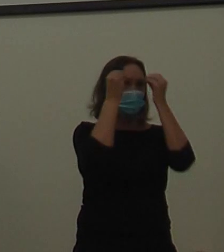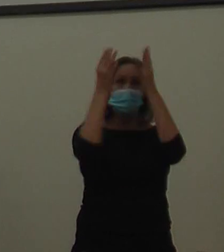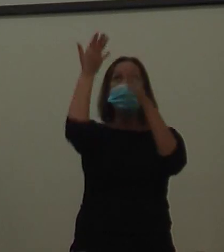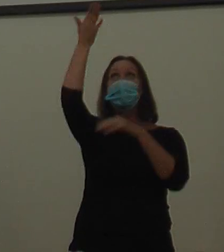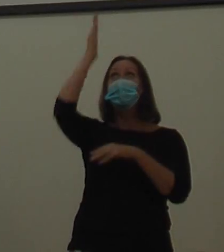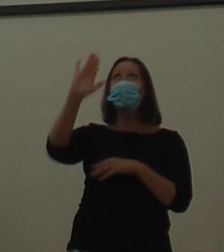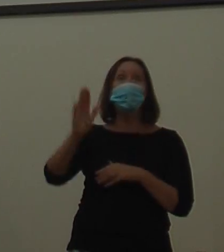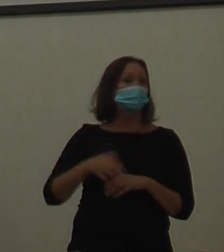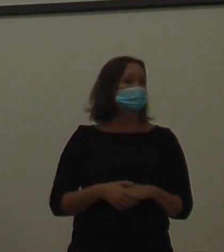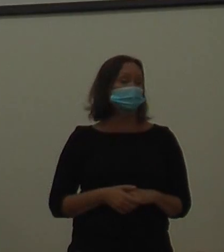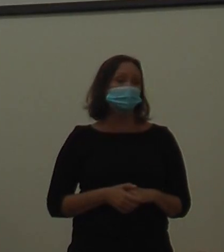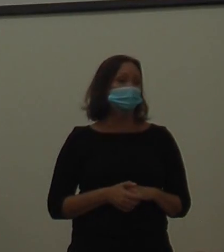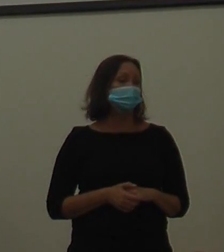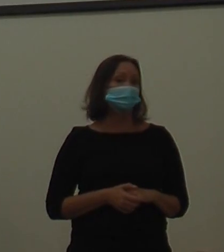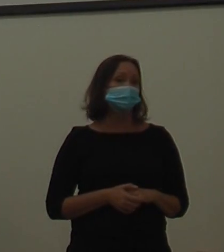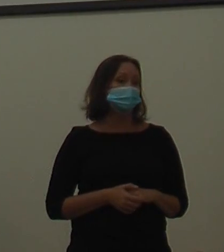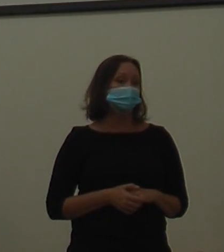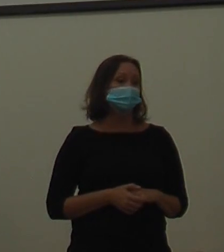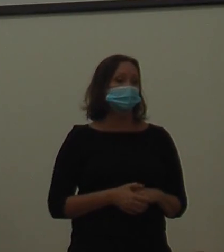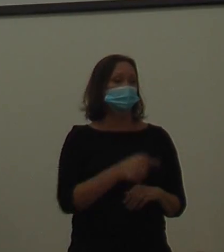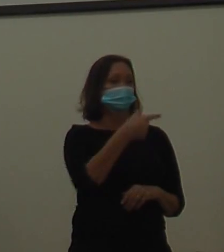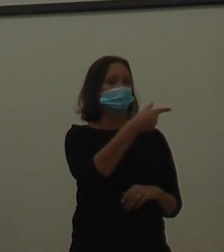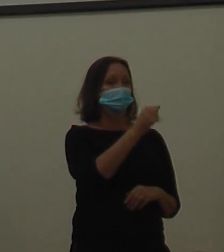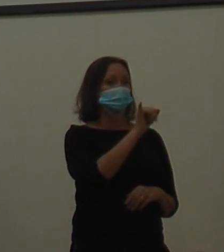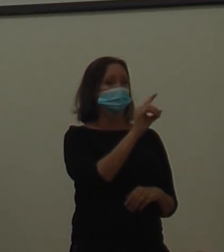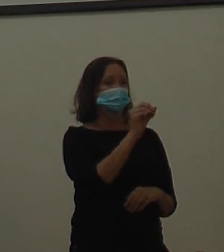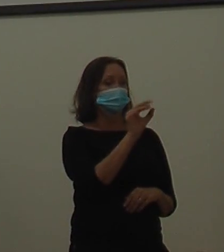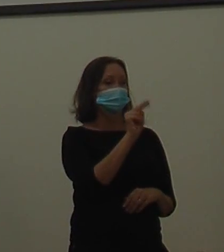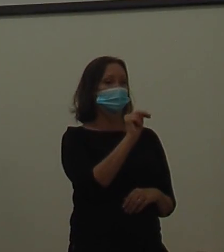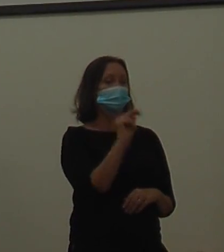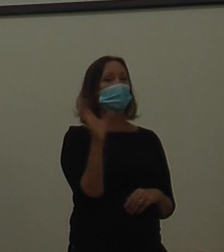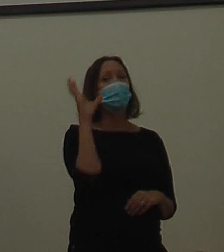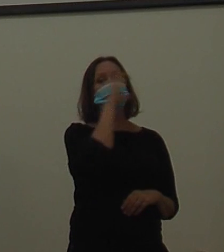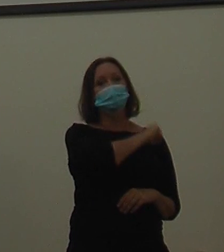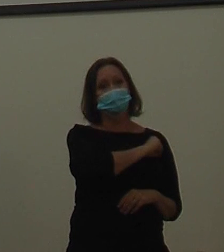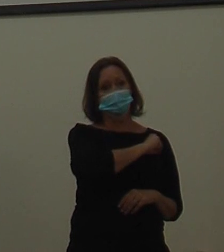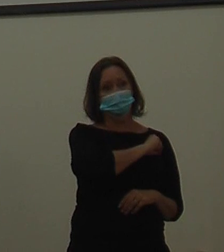And then we see Gideon's assumption.